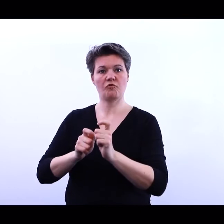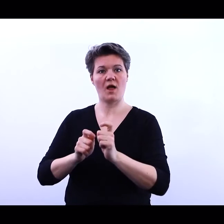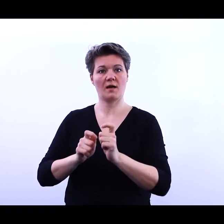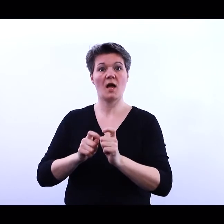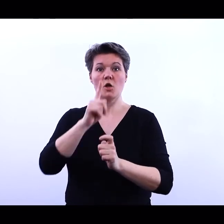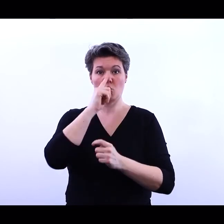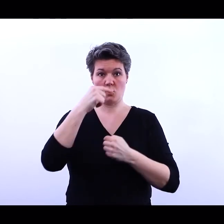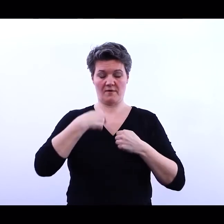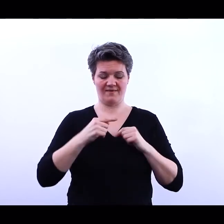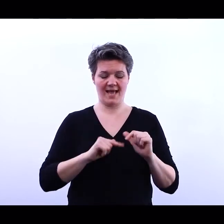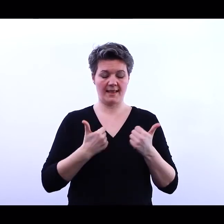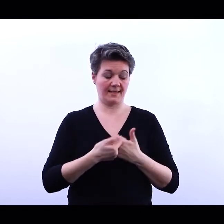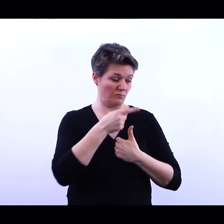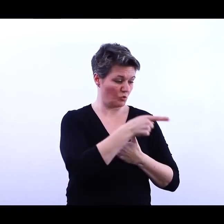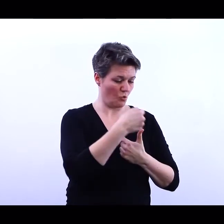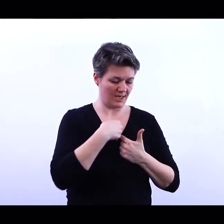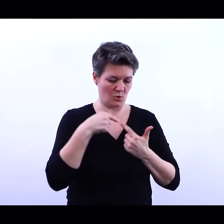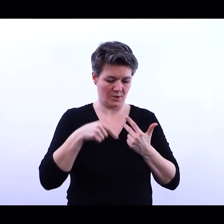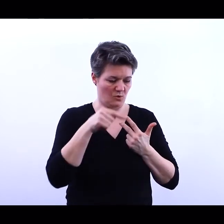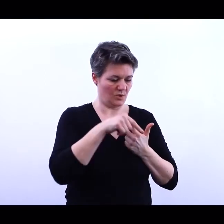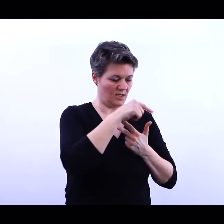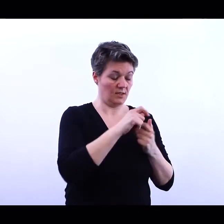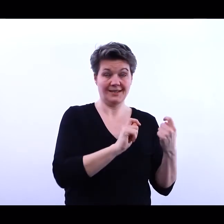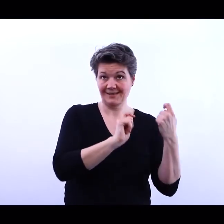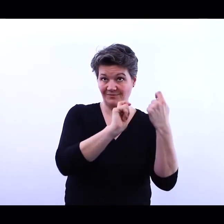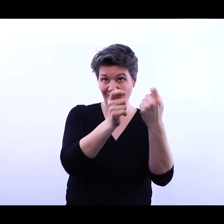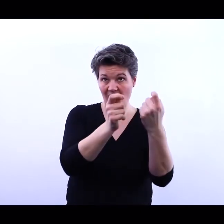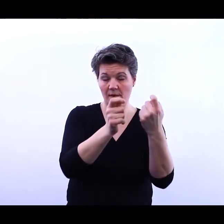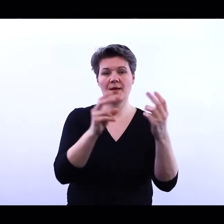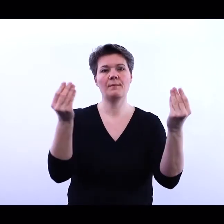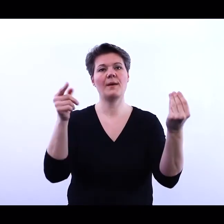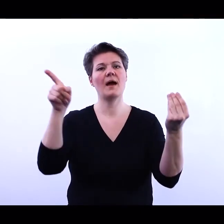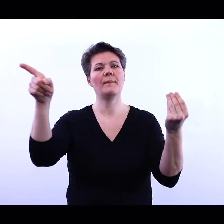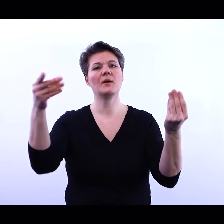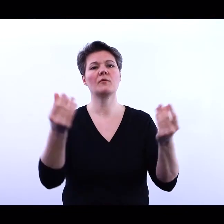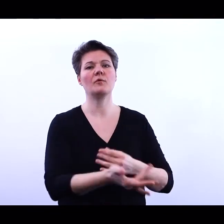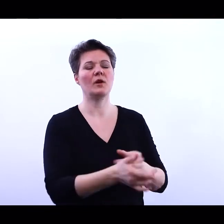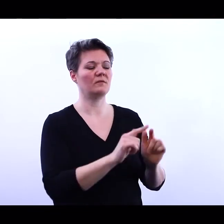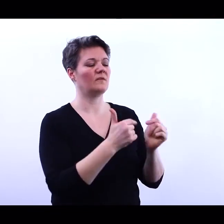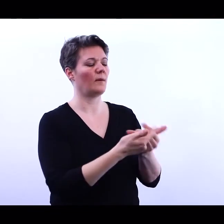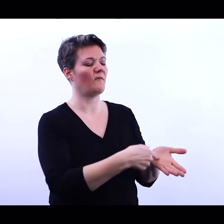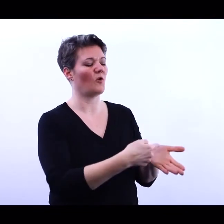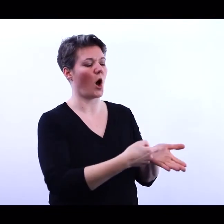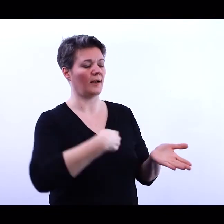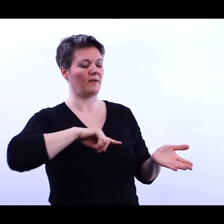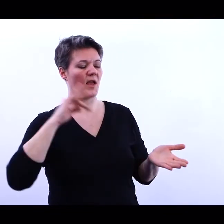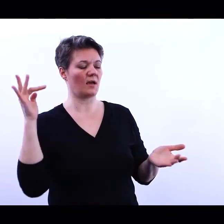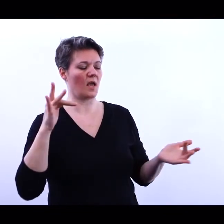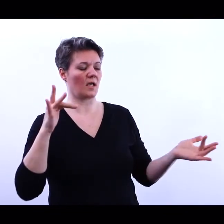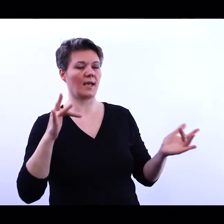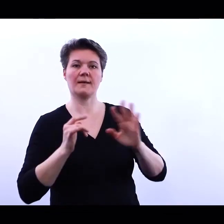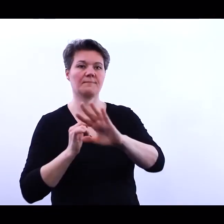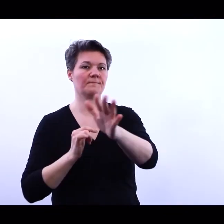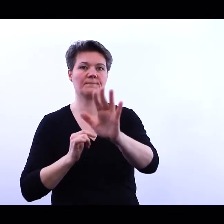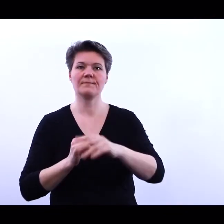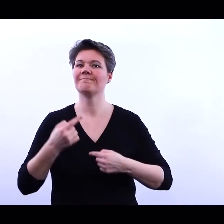all on the same team, right? That often creates kind of an us versus them feeling within an organization. So folks